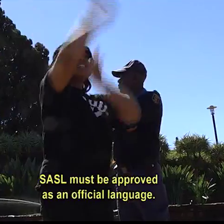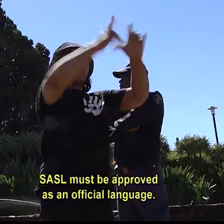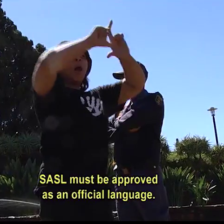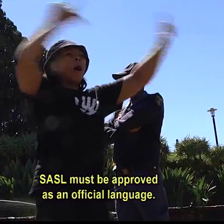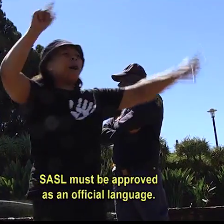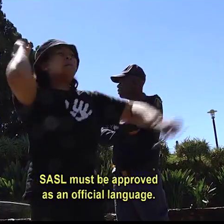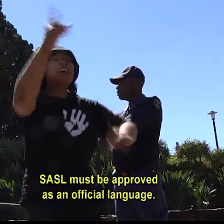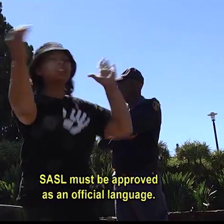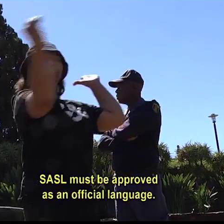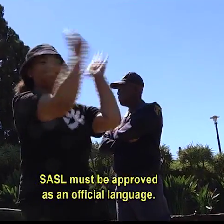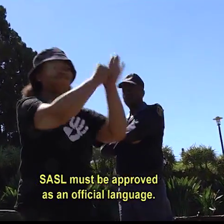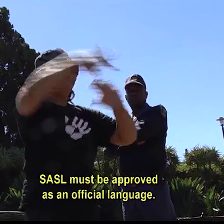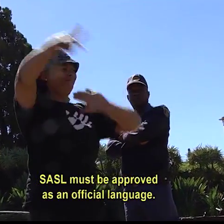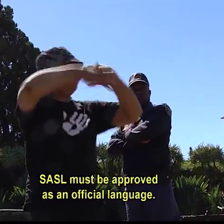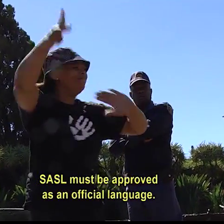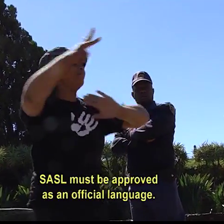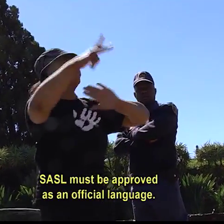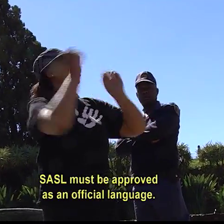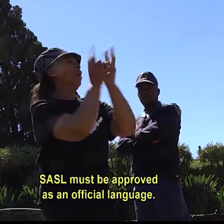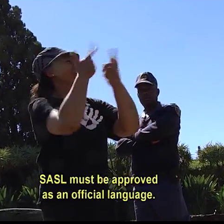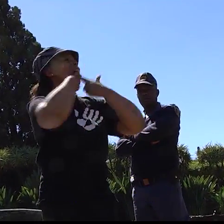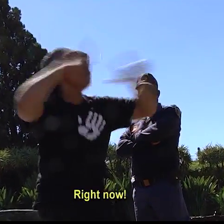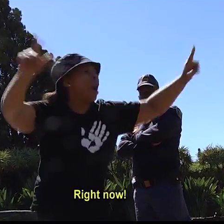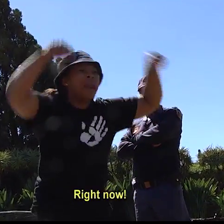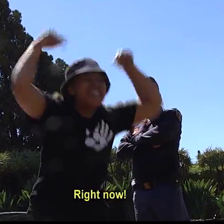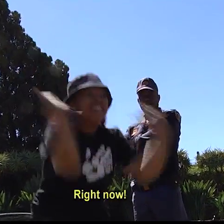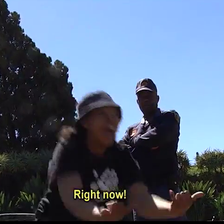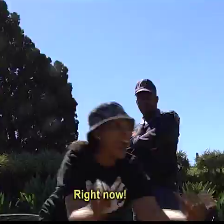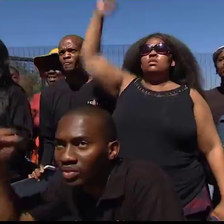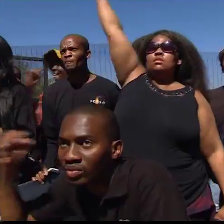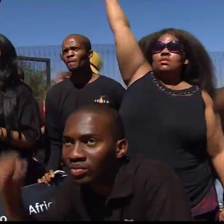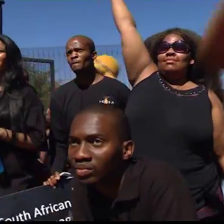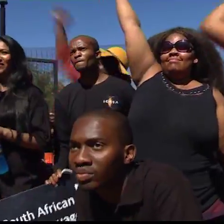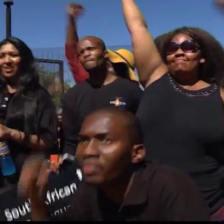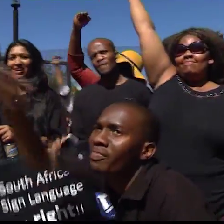South African Sign Language must be approved as an official language right now.